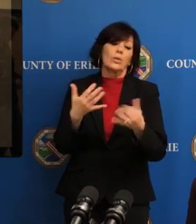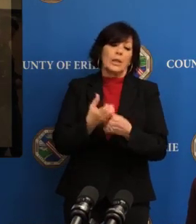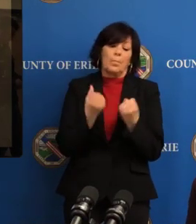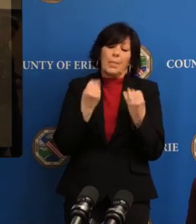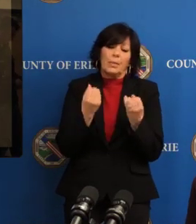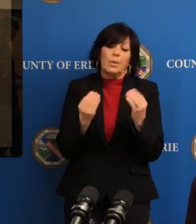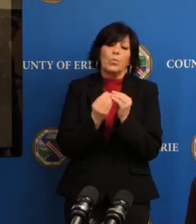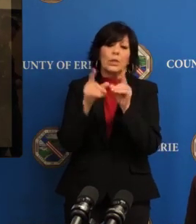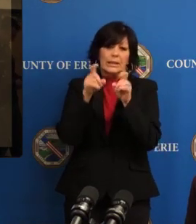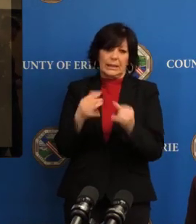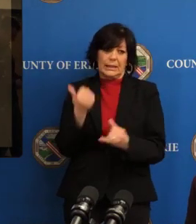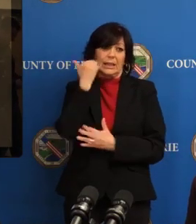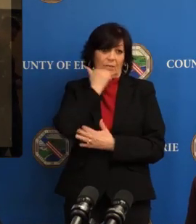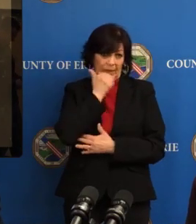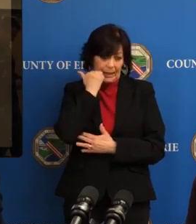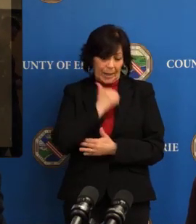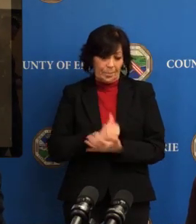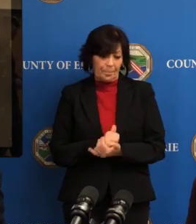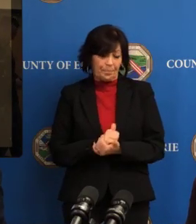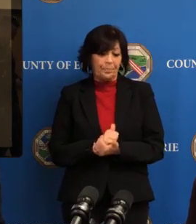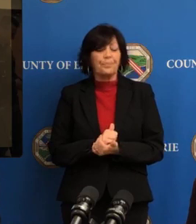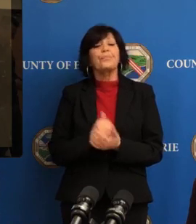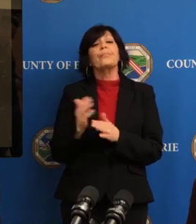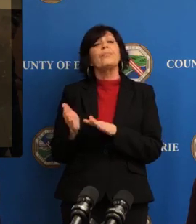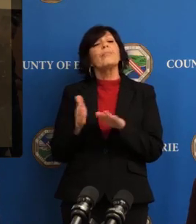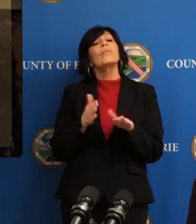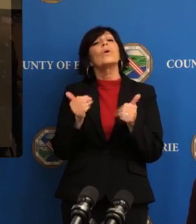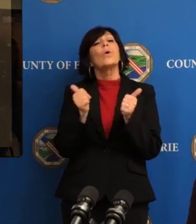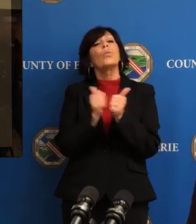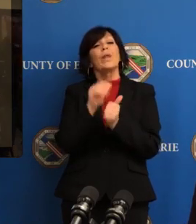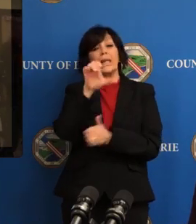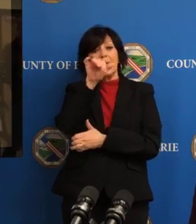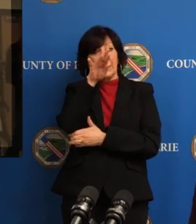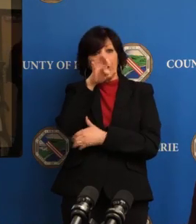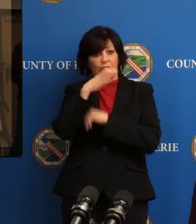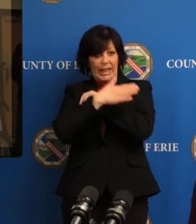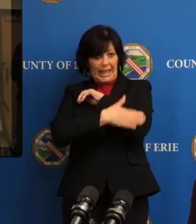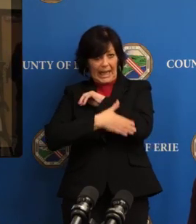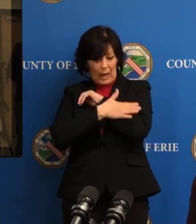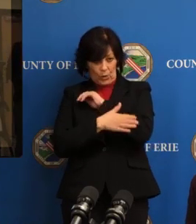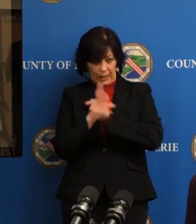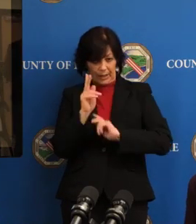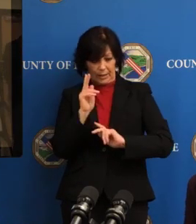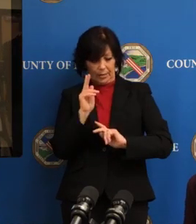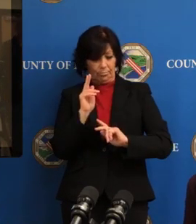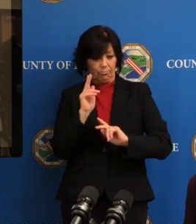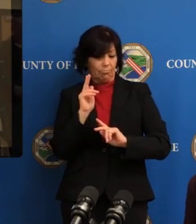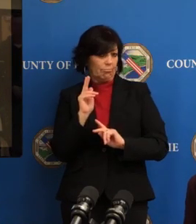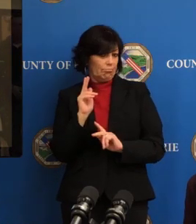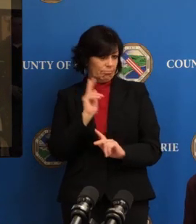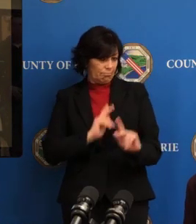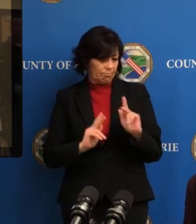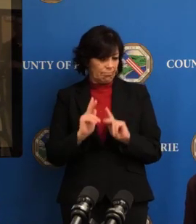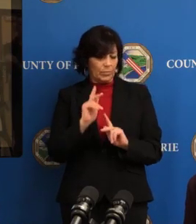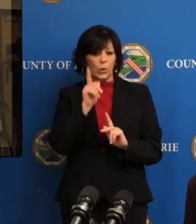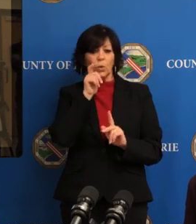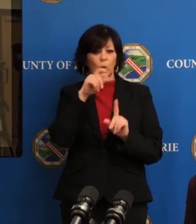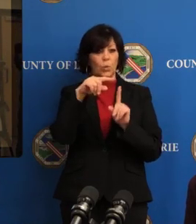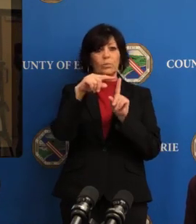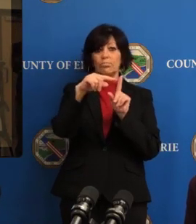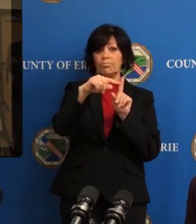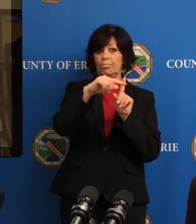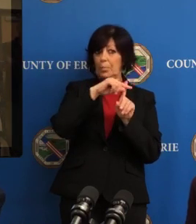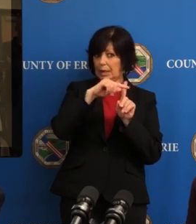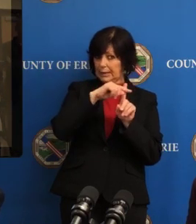every day. So just in terms of Erie County residents who are test COVID